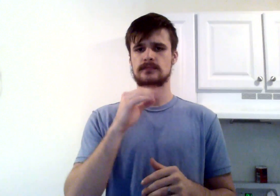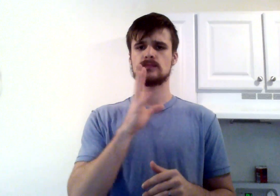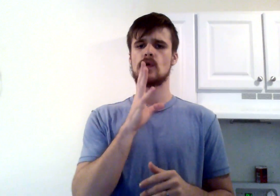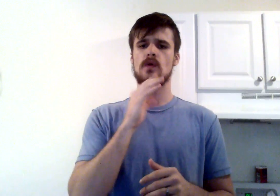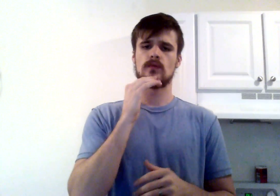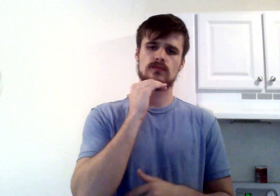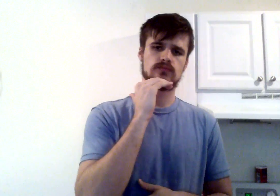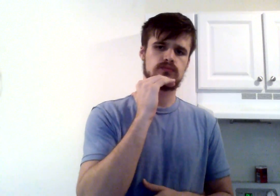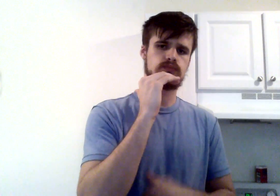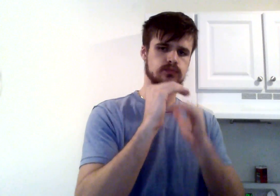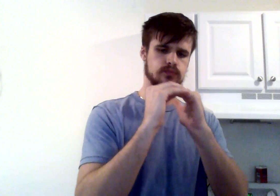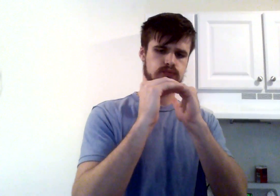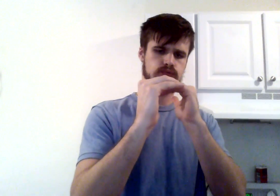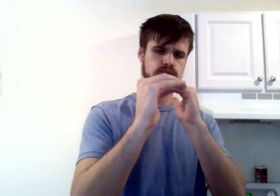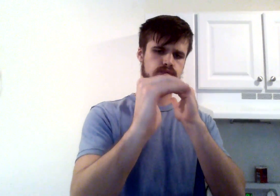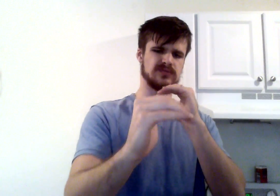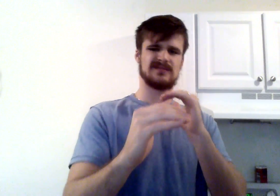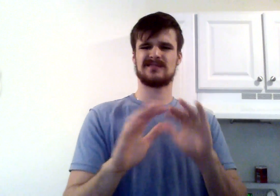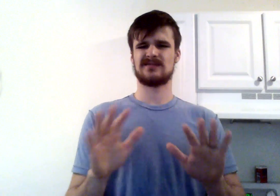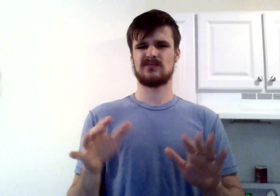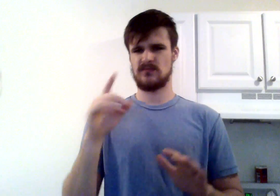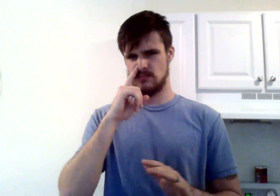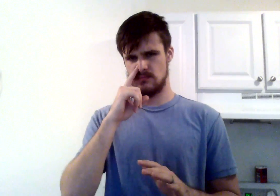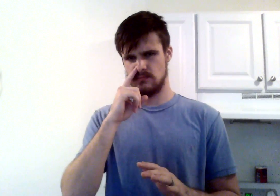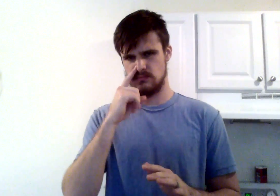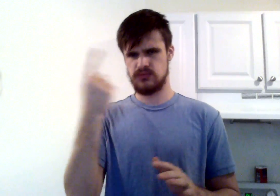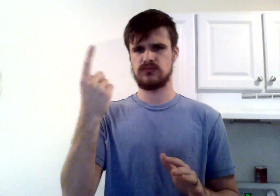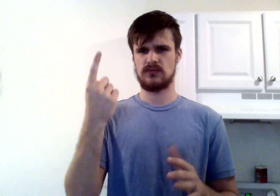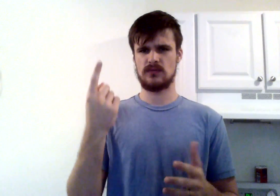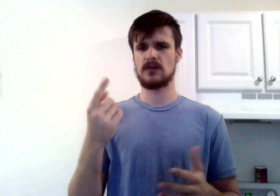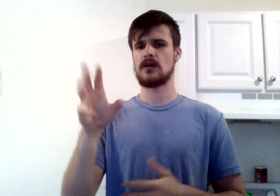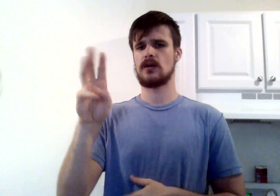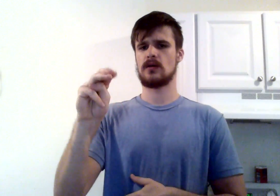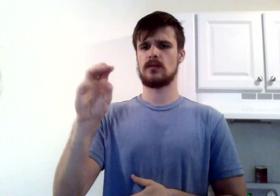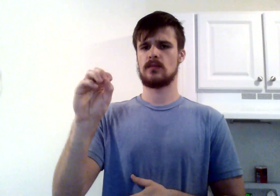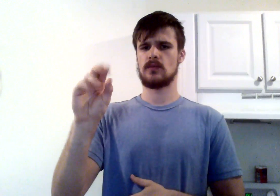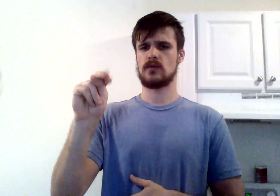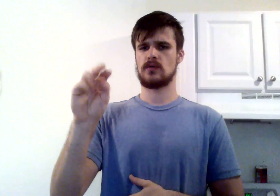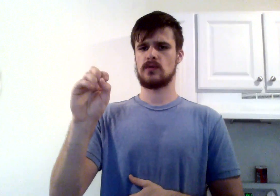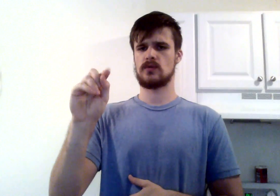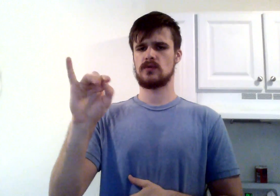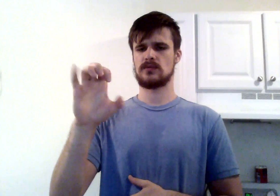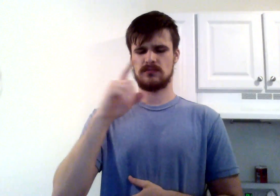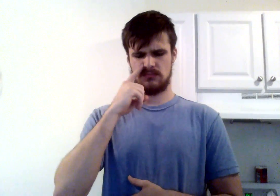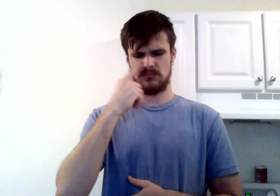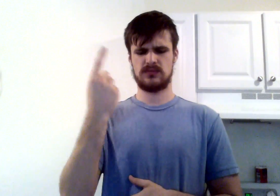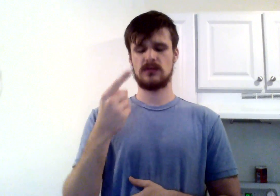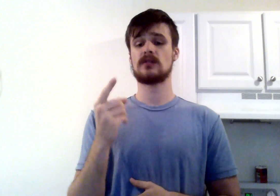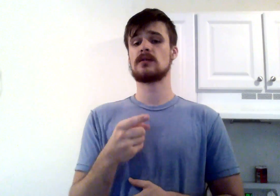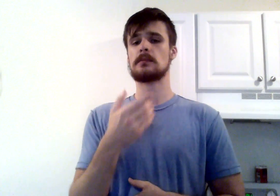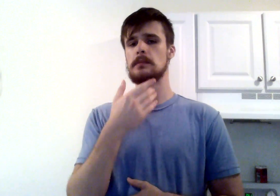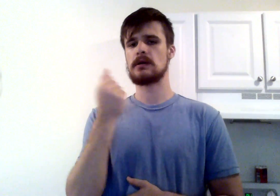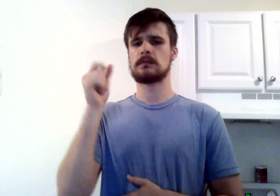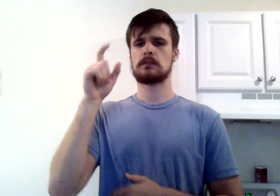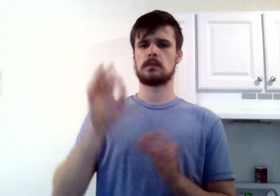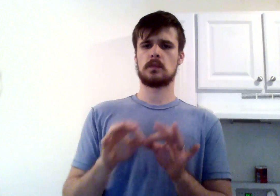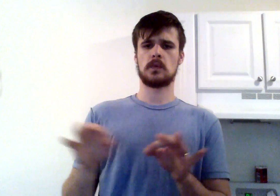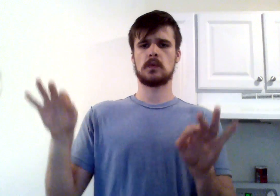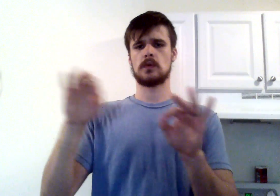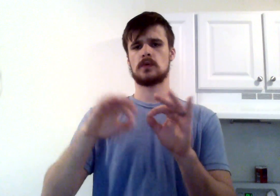all. That's where the word monotonic comes from, or monotonous, monotone. Also, we have repetitive